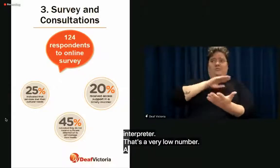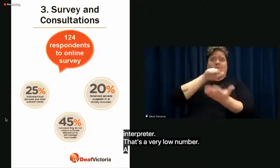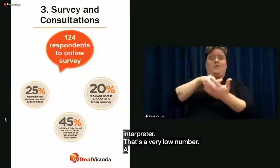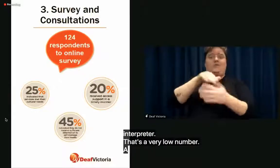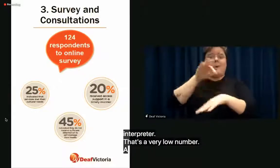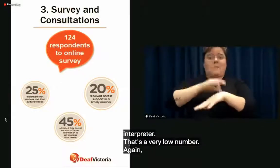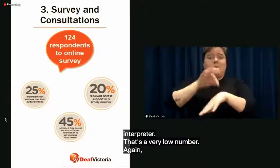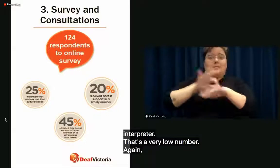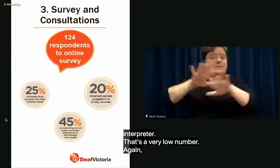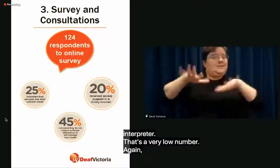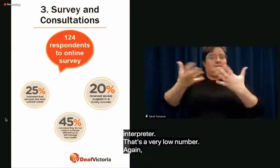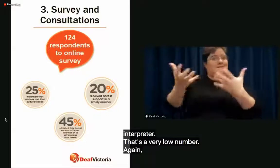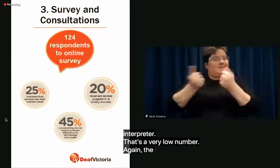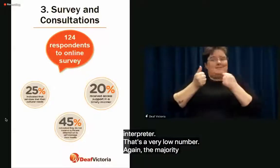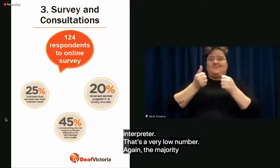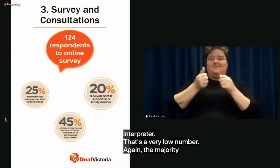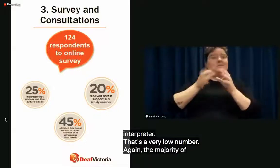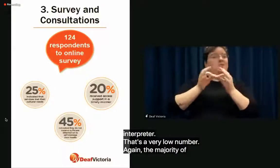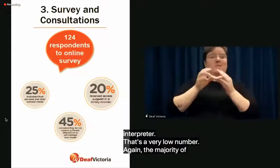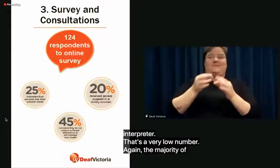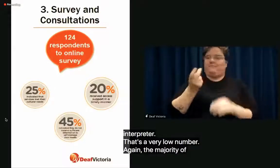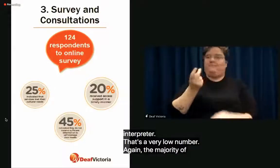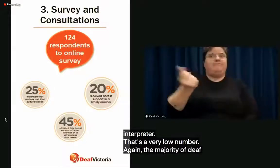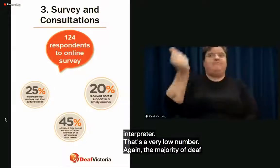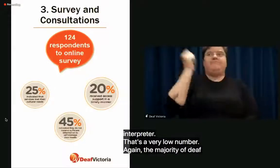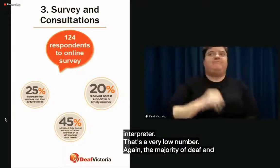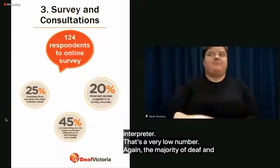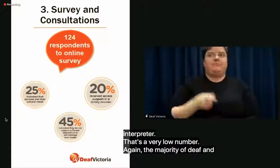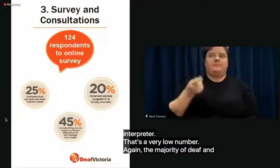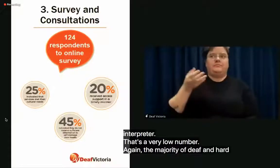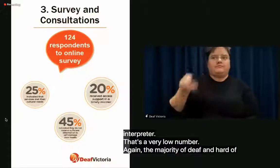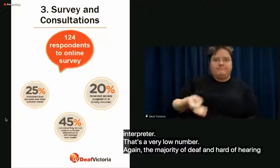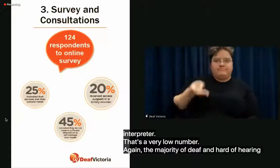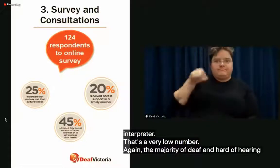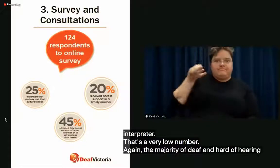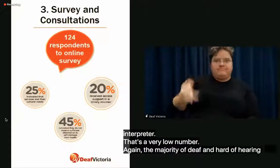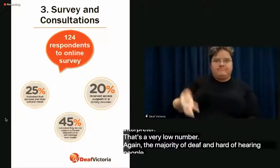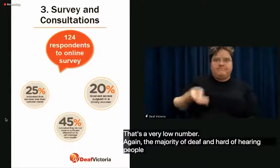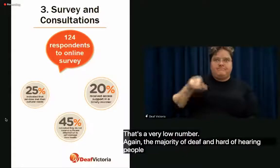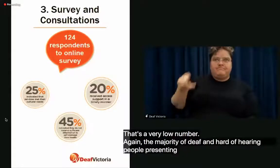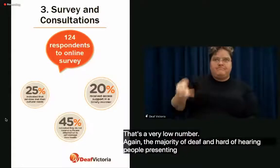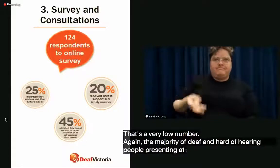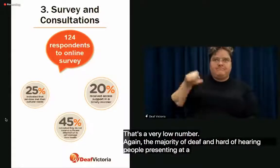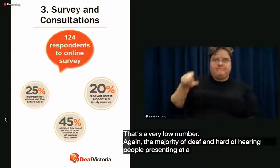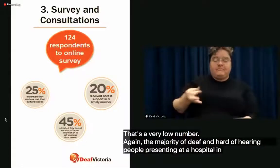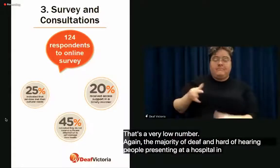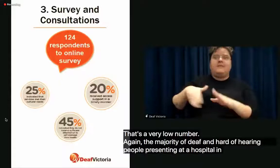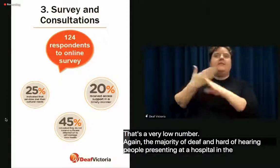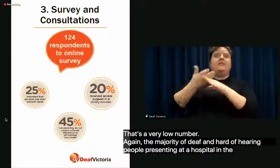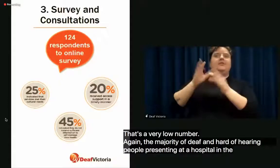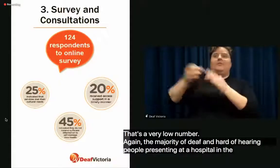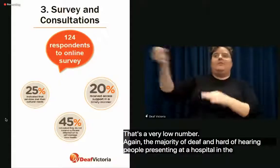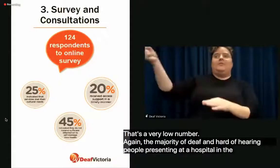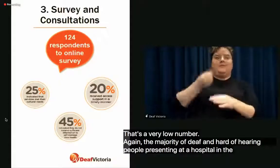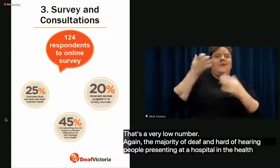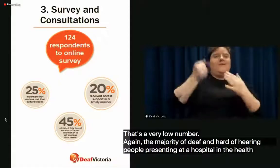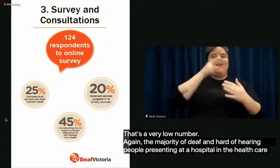presenting at a hospital in the healthcare system did not receive an interpreter when they expected to, same time as their